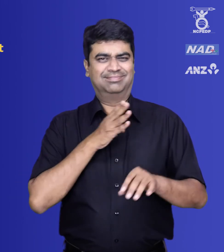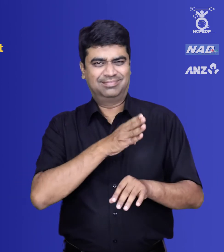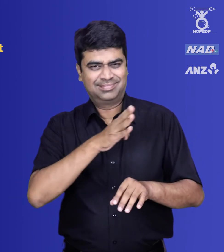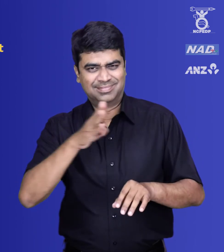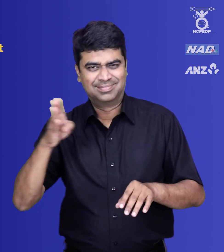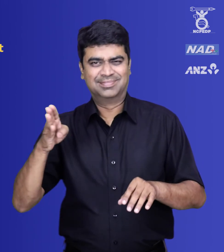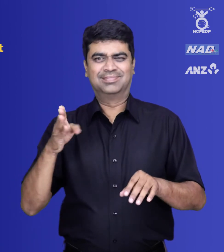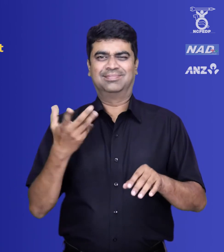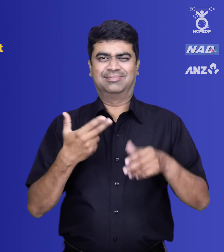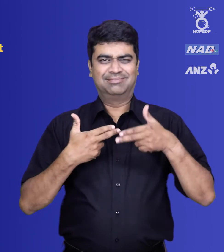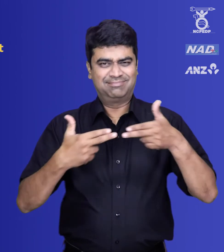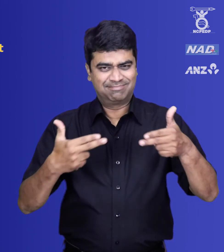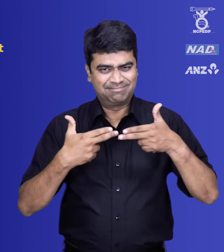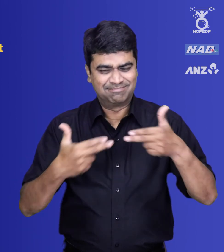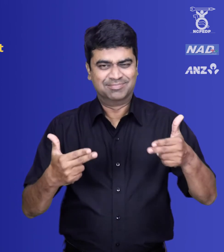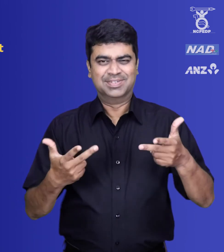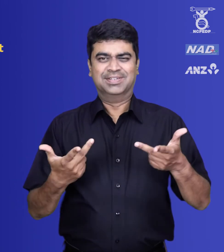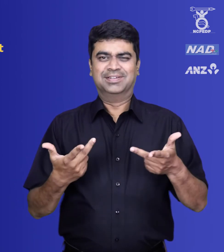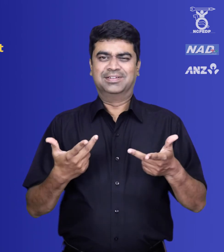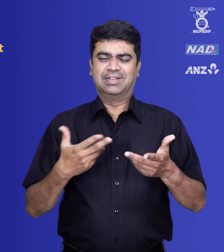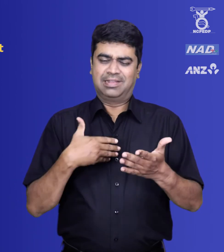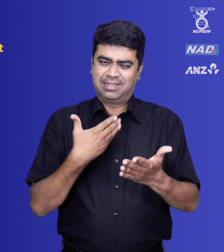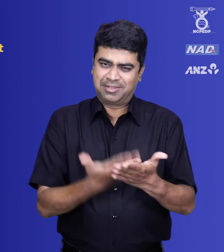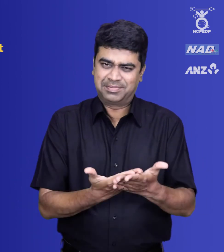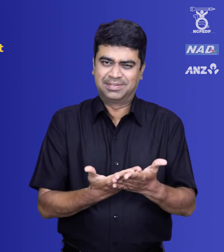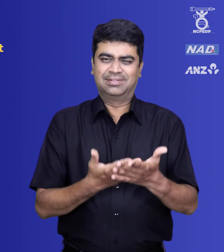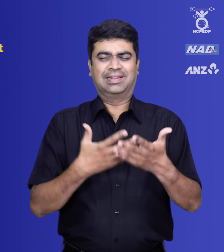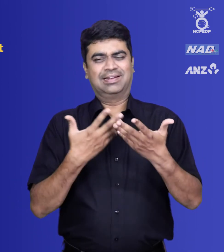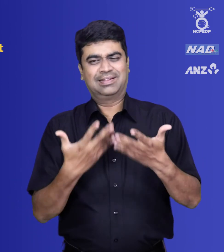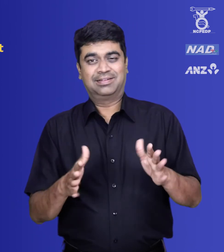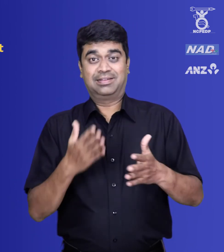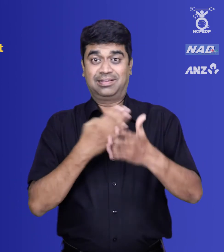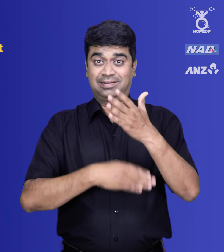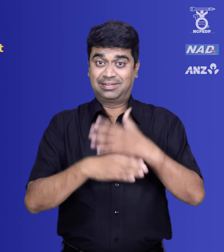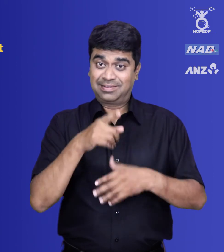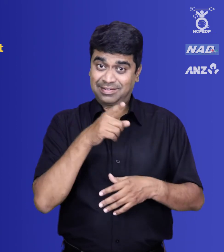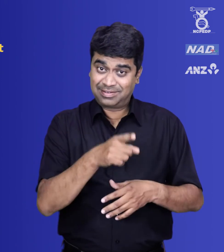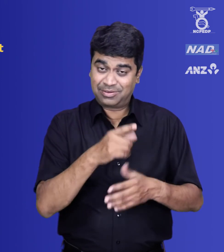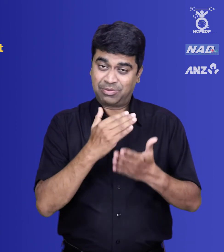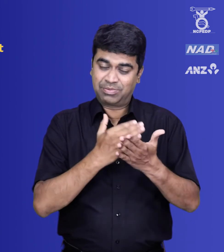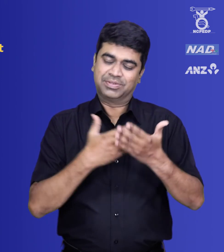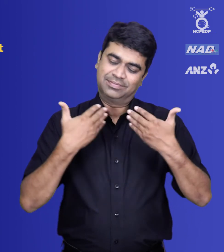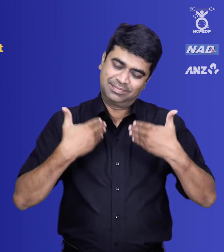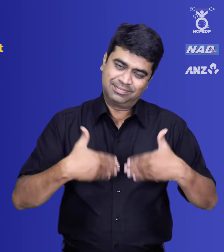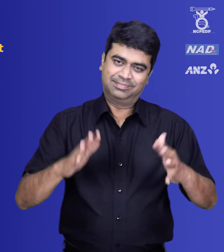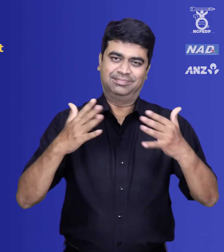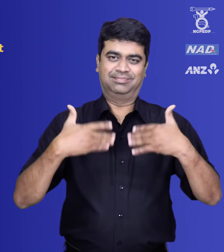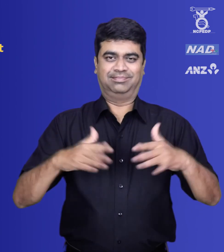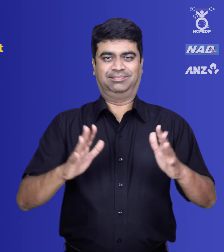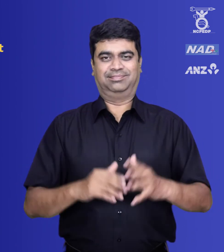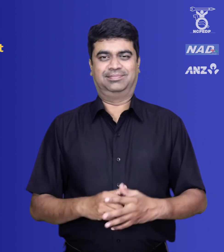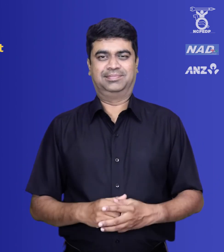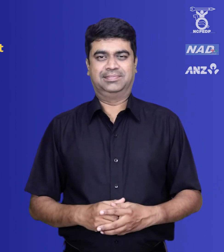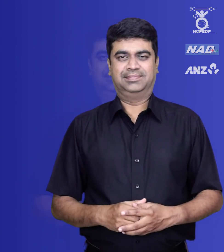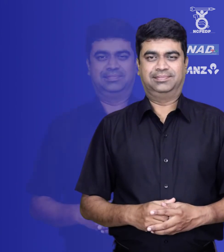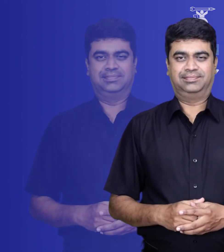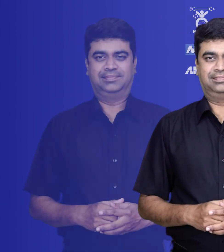sensitization, orientation and training of suitable personnel to undertake the various responsibilities under this Act.